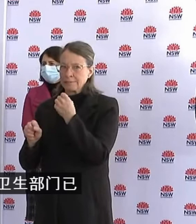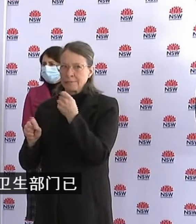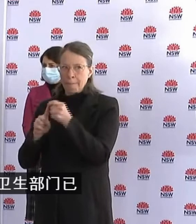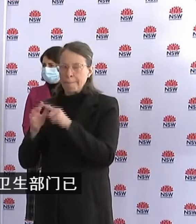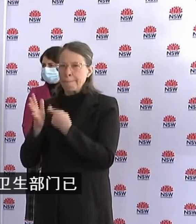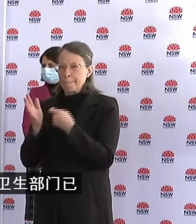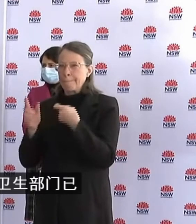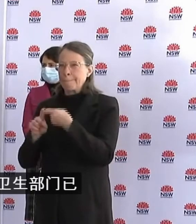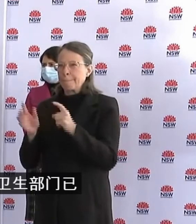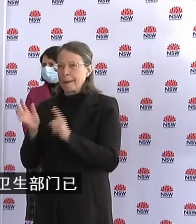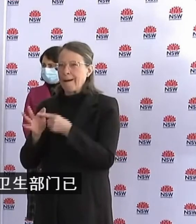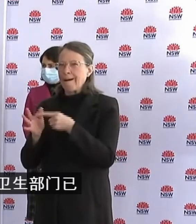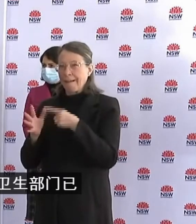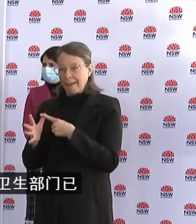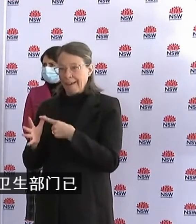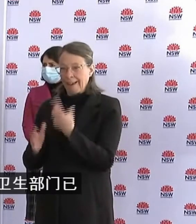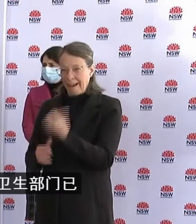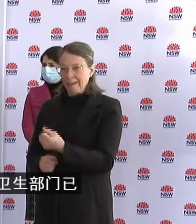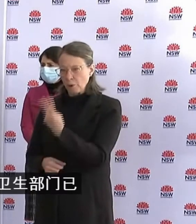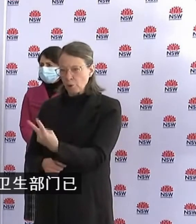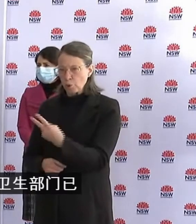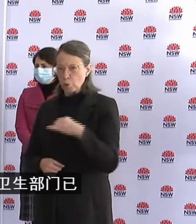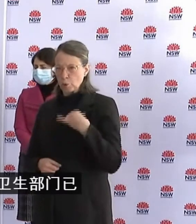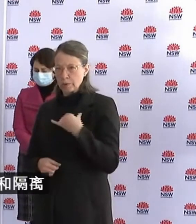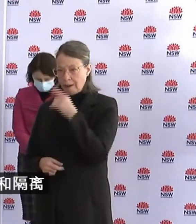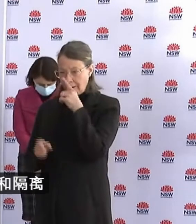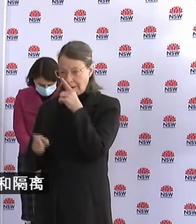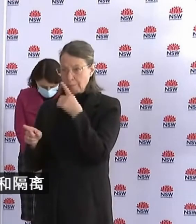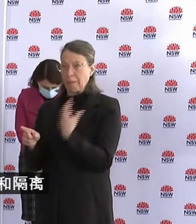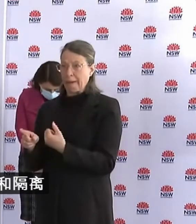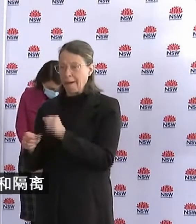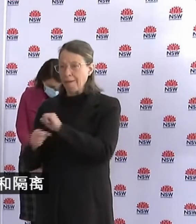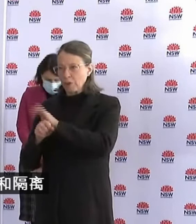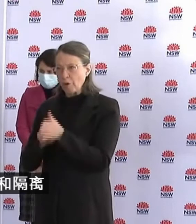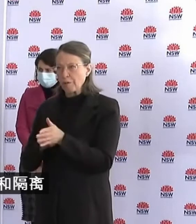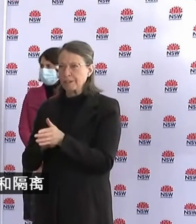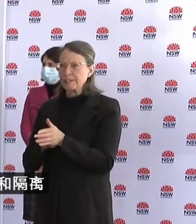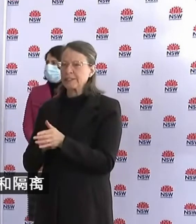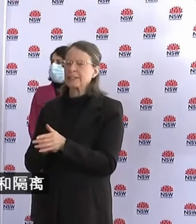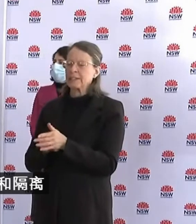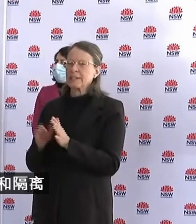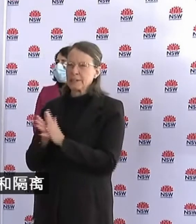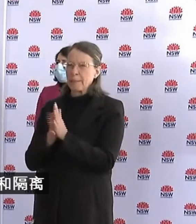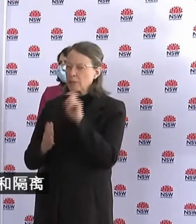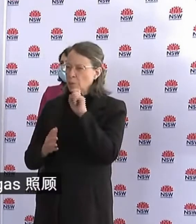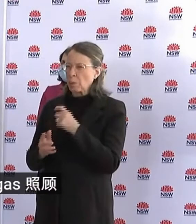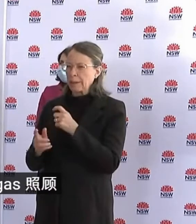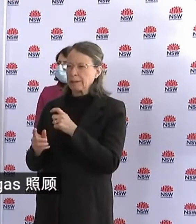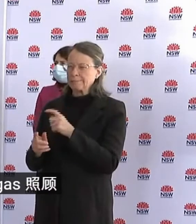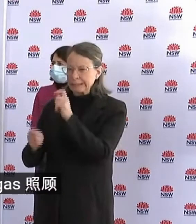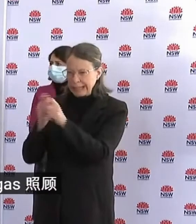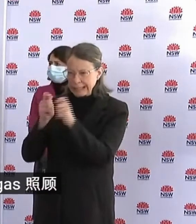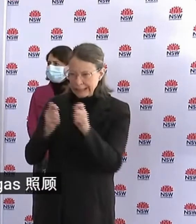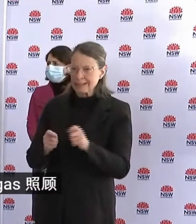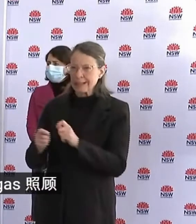members. Public Health Unit has been investigating and making sure the other people are tested and isolated and cared